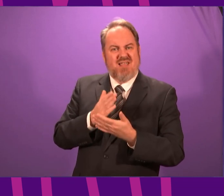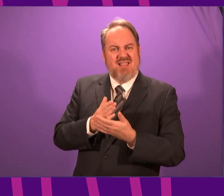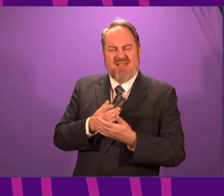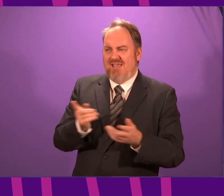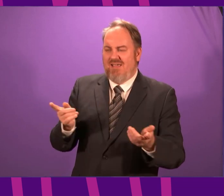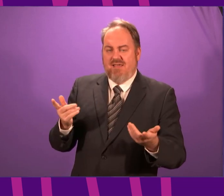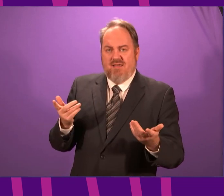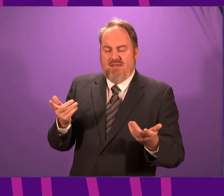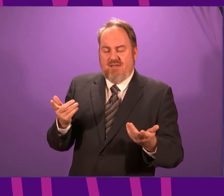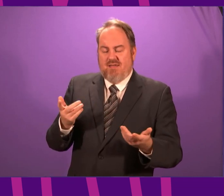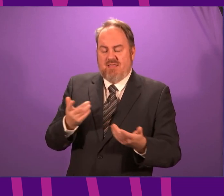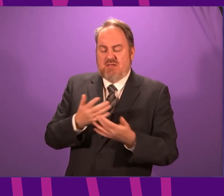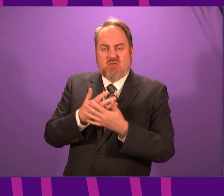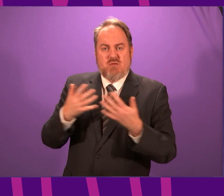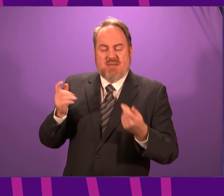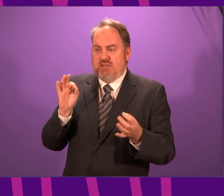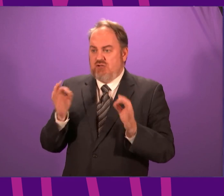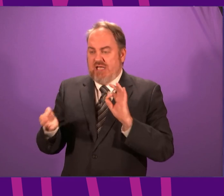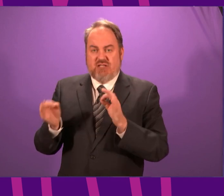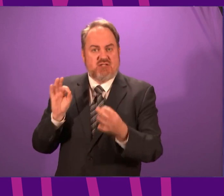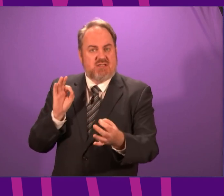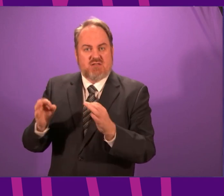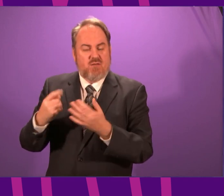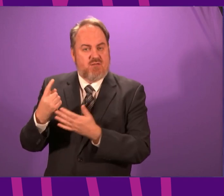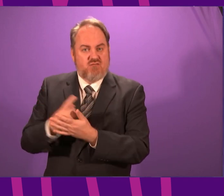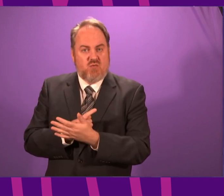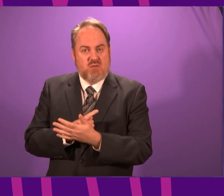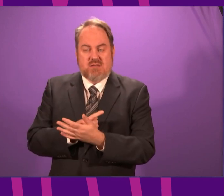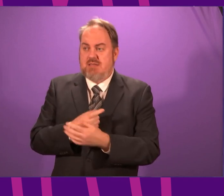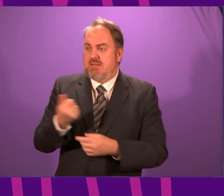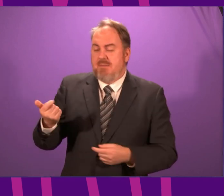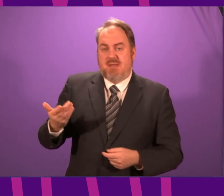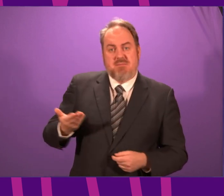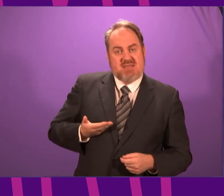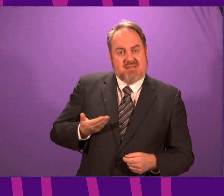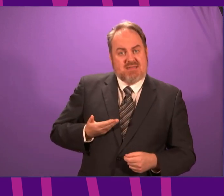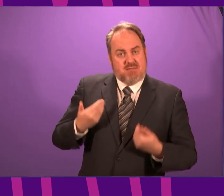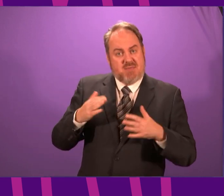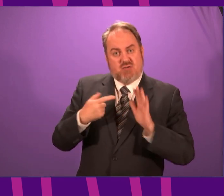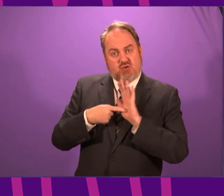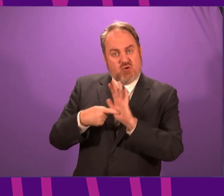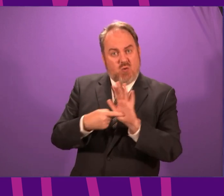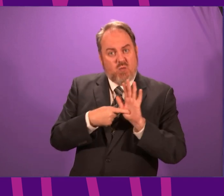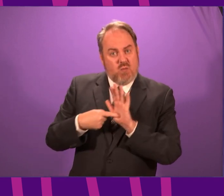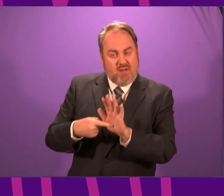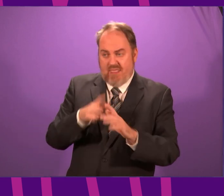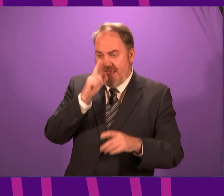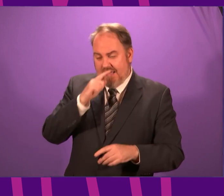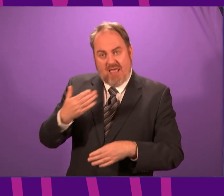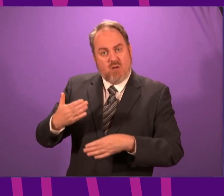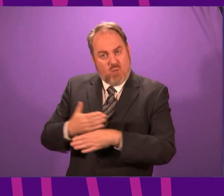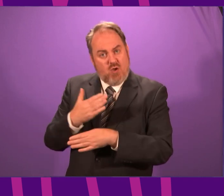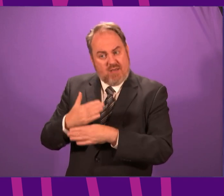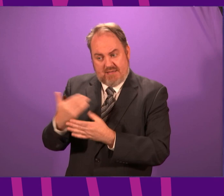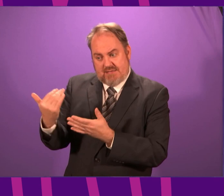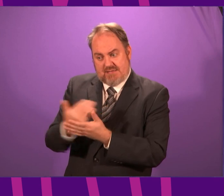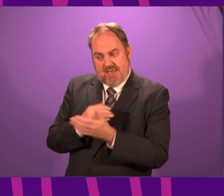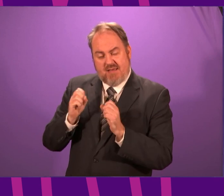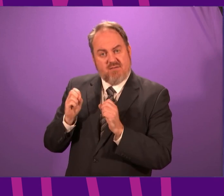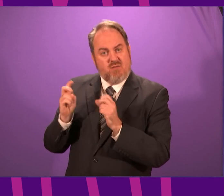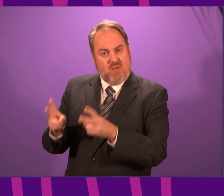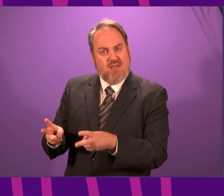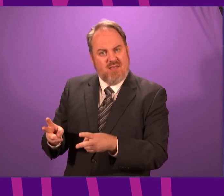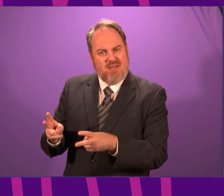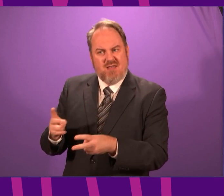lost. There are many businesses that demonstrated their ability to operate safely, yet they believe this as they're